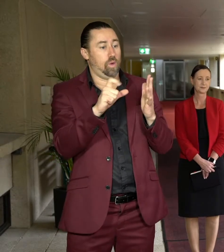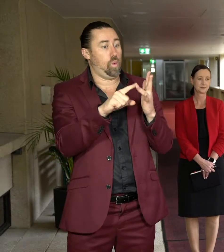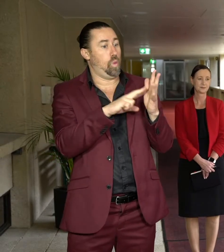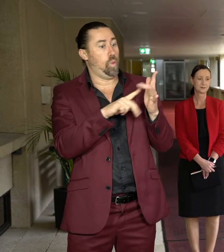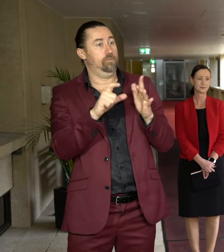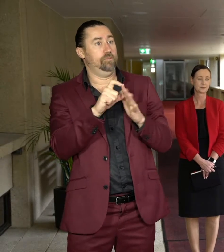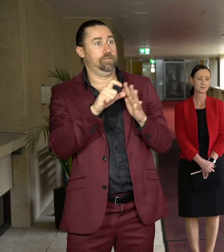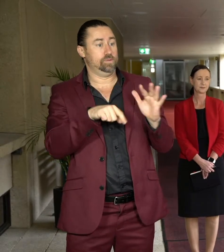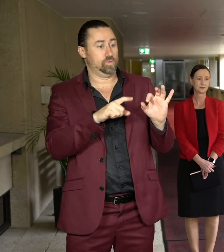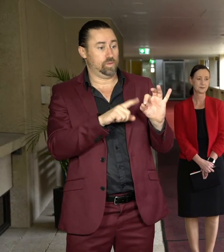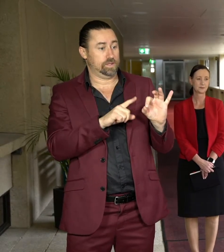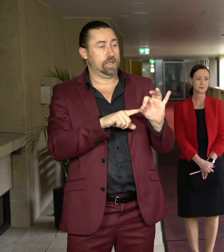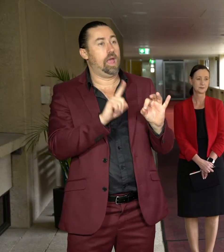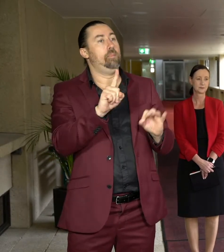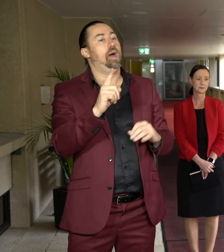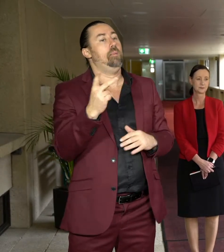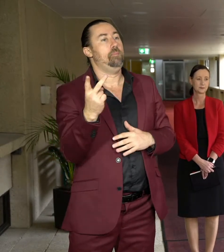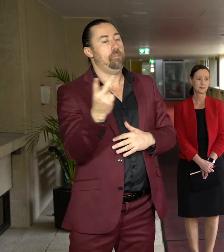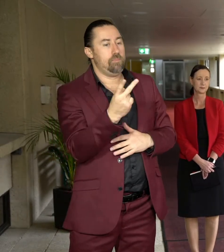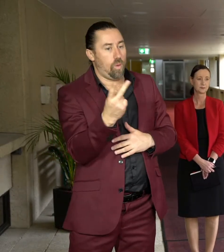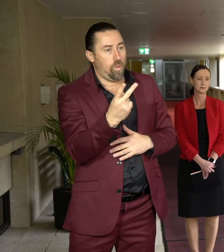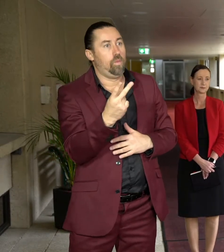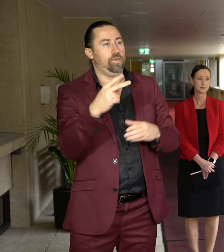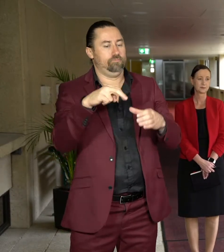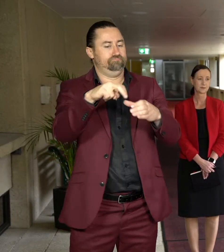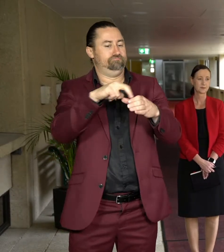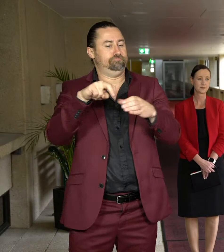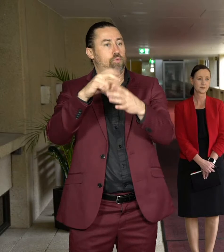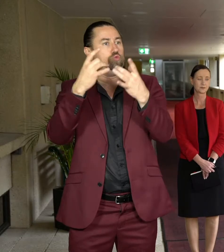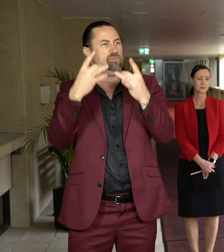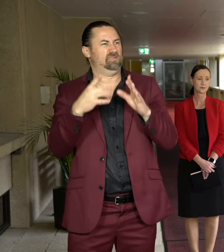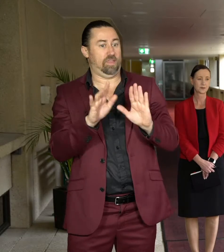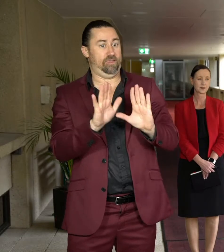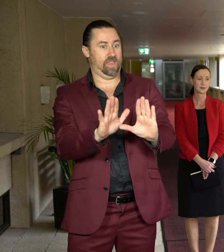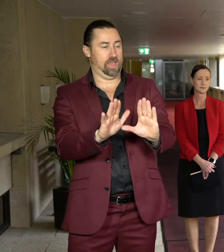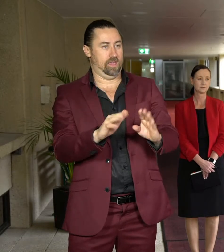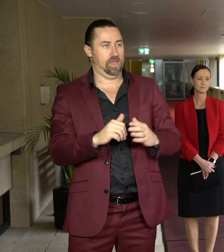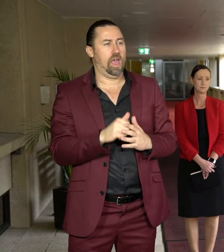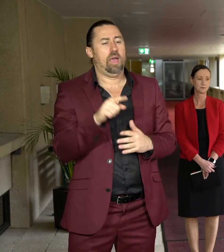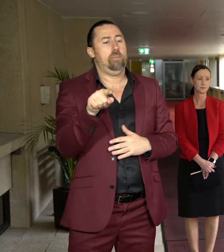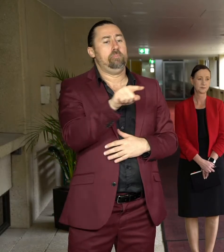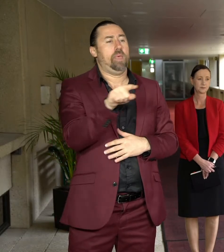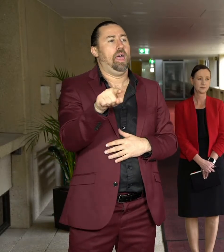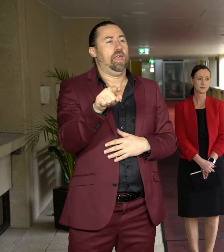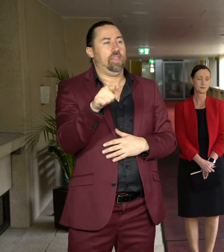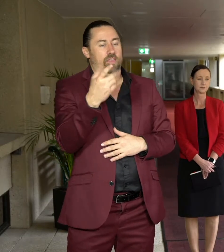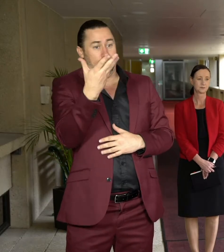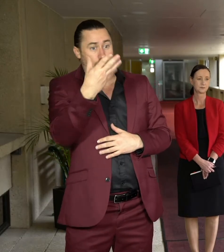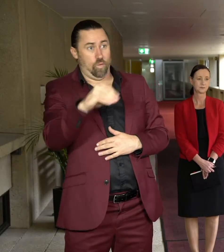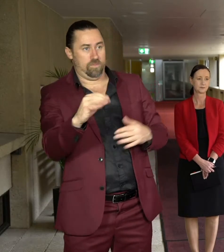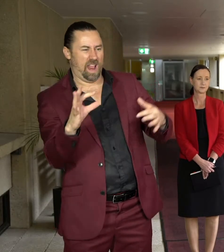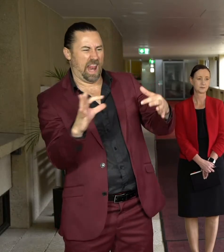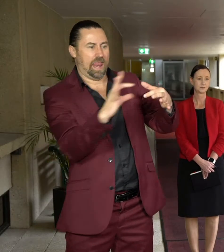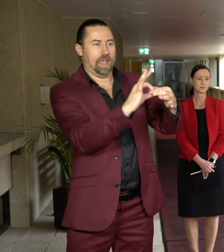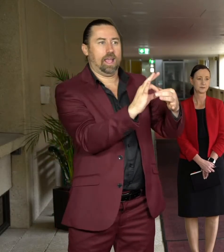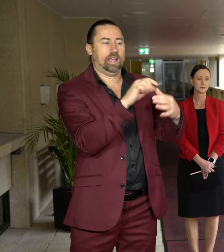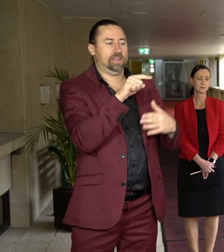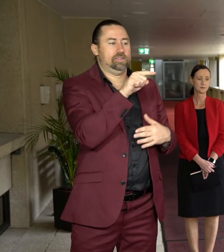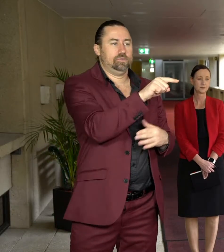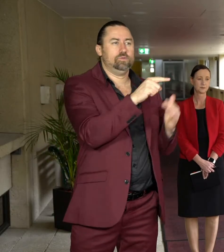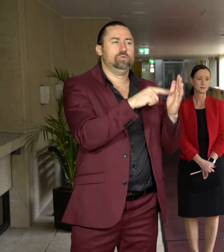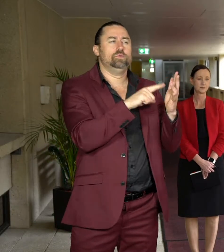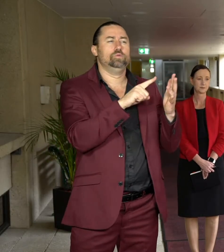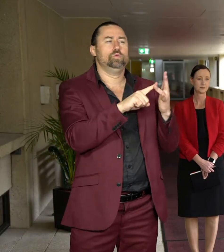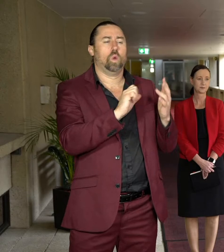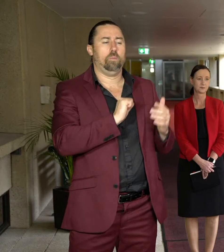in Queensland, both in quarantine contacts of that known case related